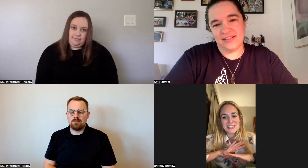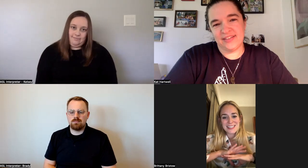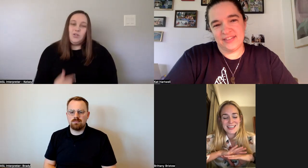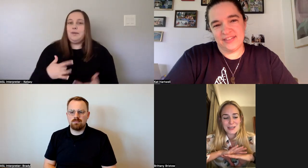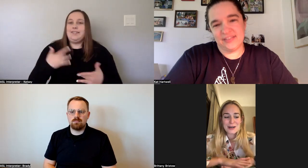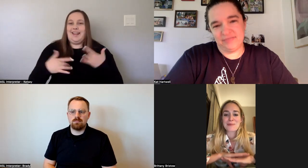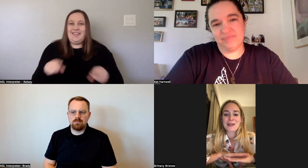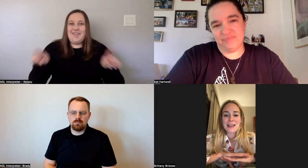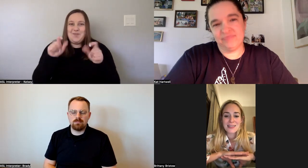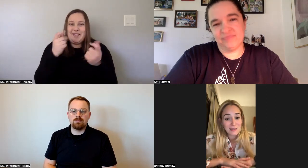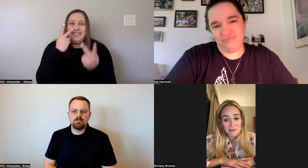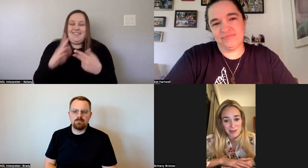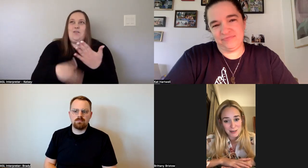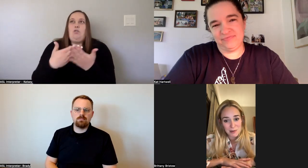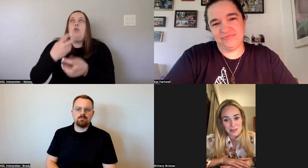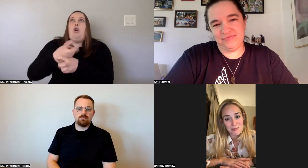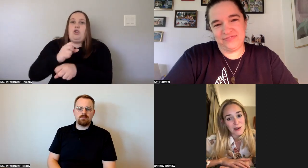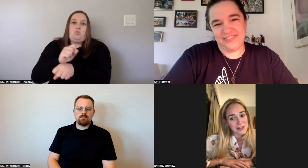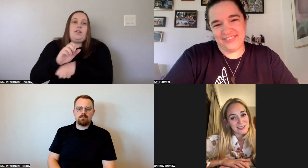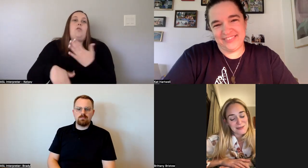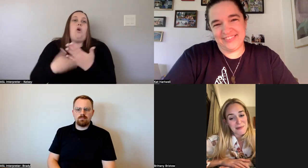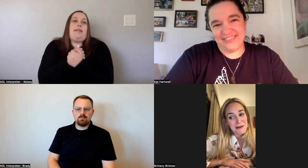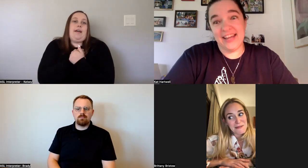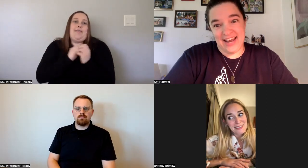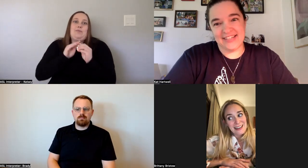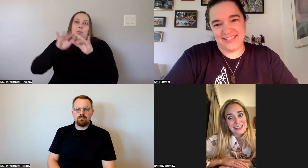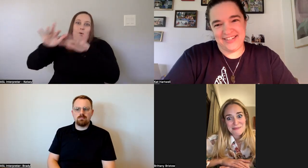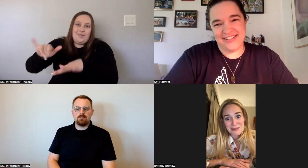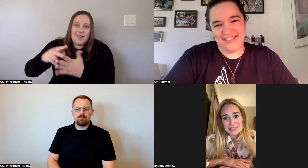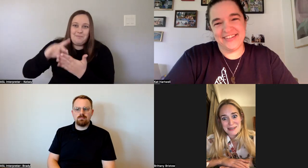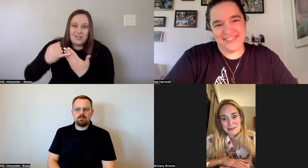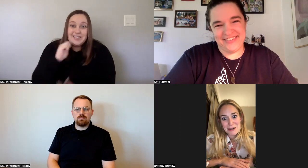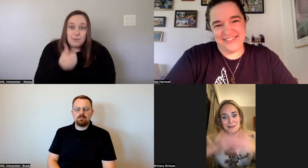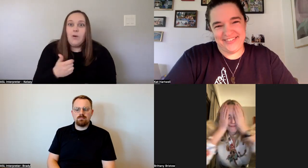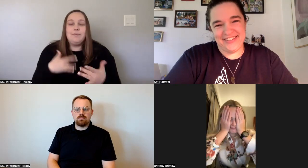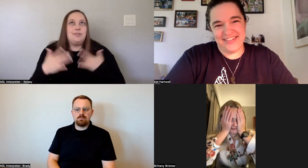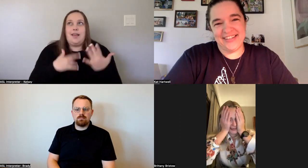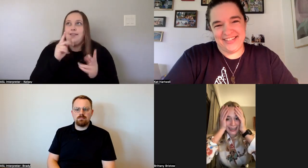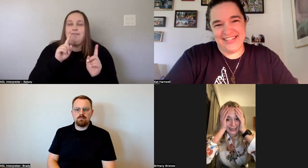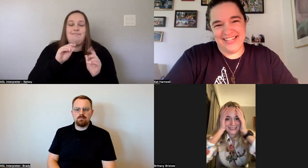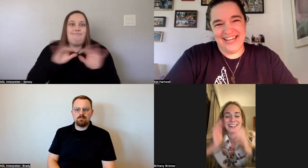everyone gets to see the hard work and the love that was put into the project tomorrow. I can't believe it's coming out tomorrow.